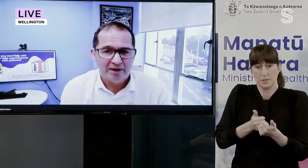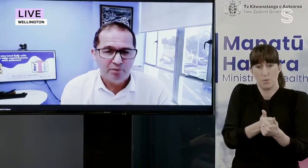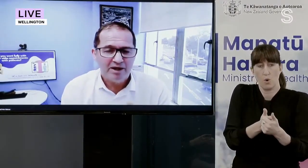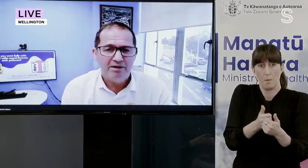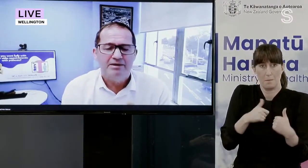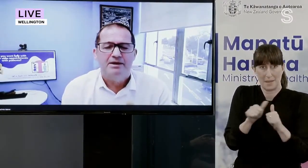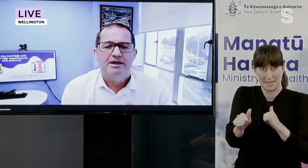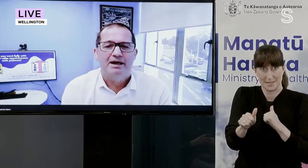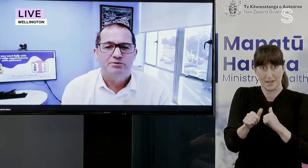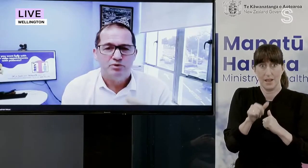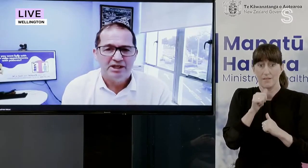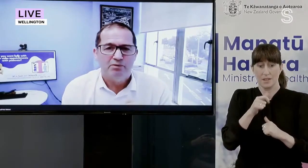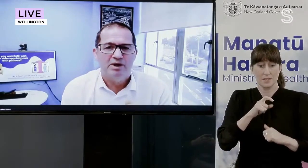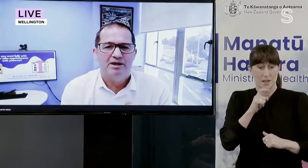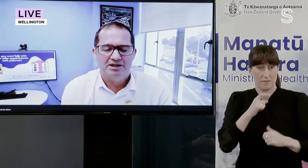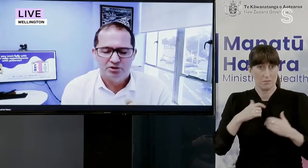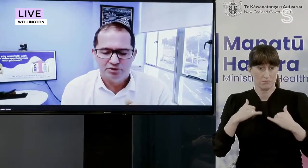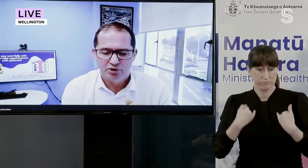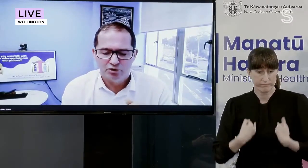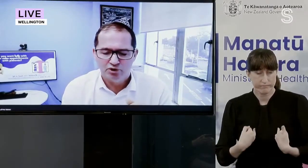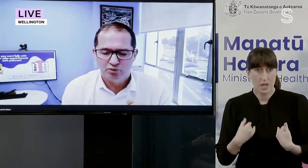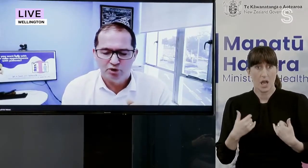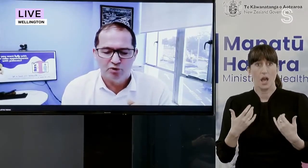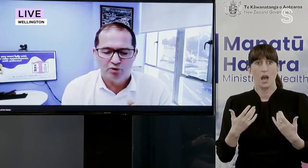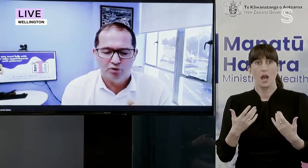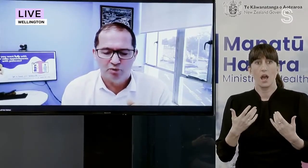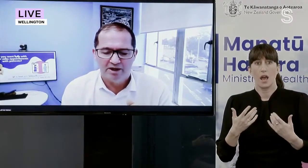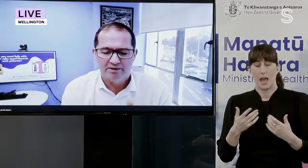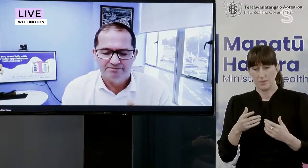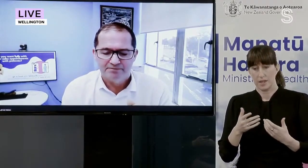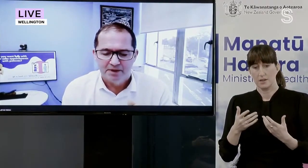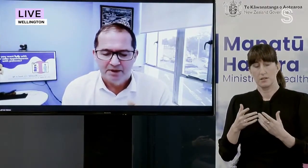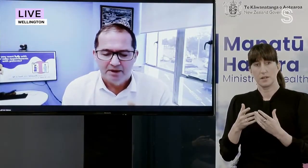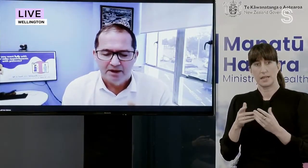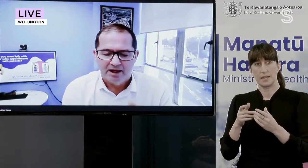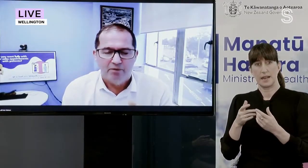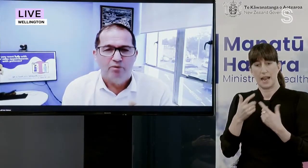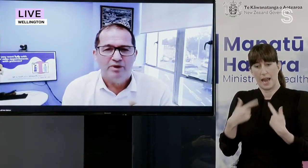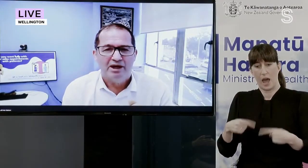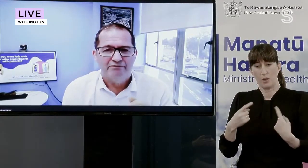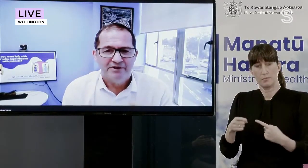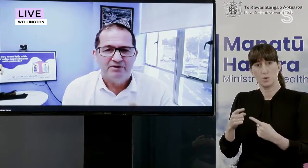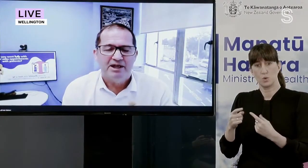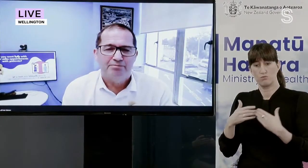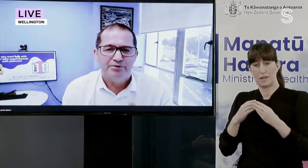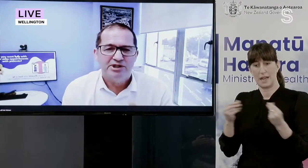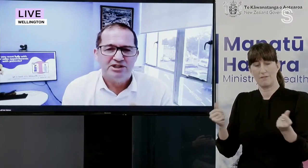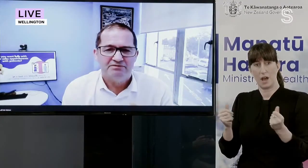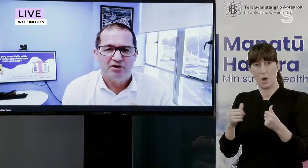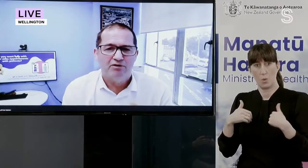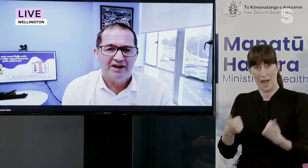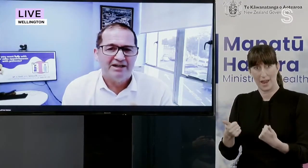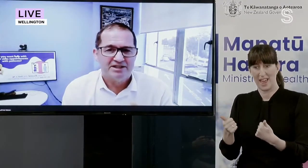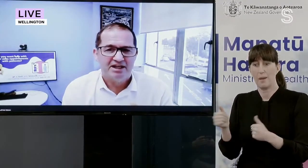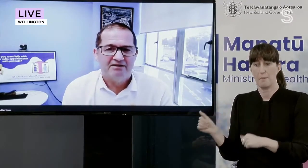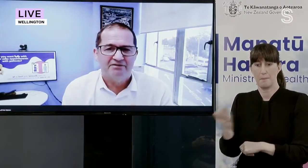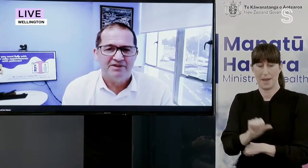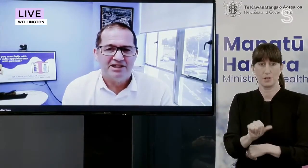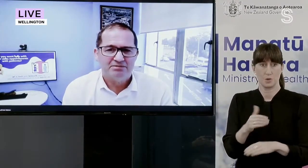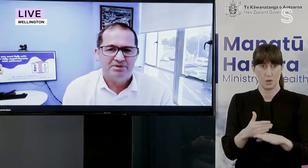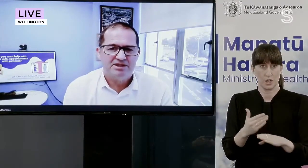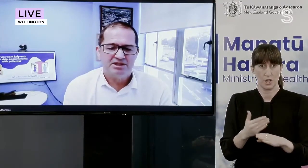are unwell, to get well and to return to work well. We are very appreciative of our